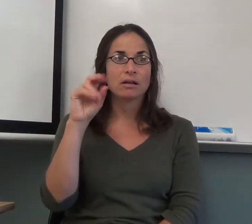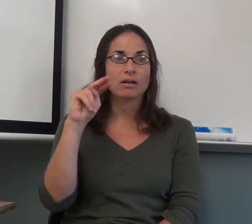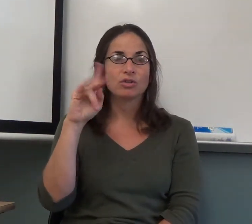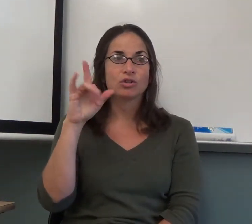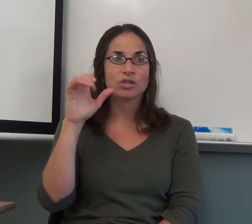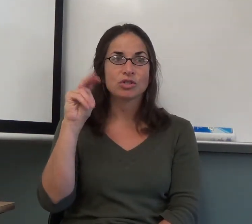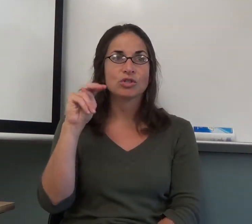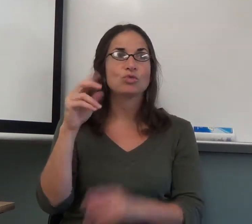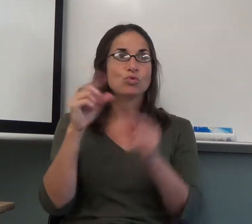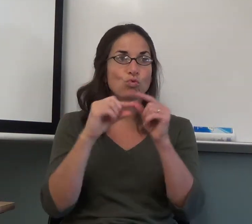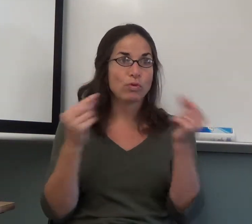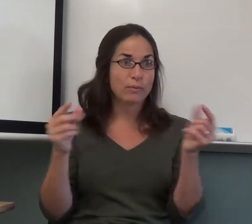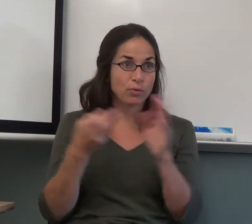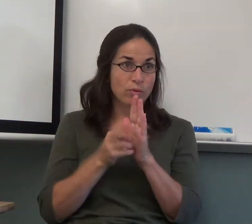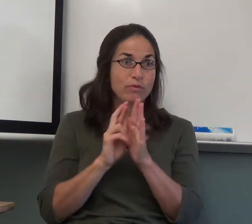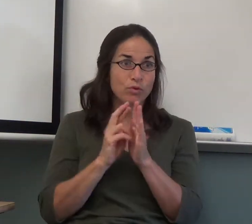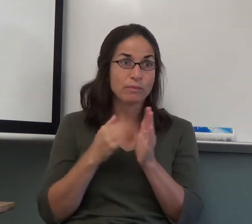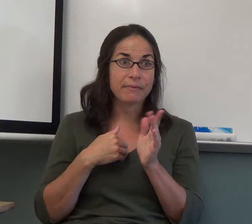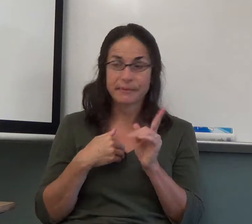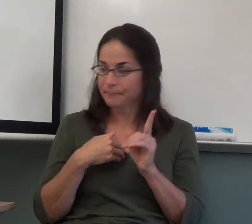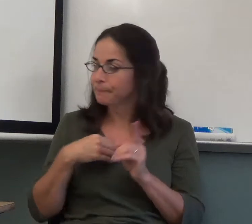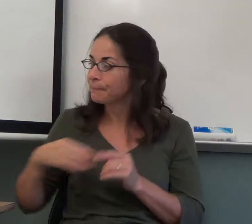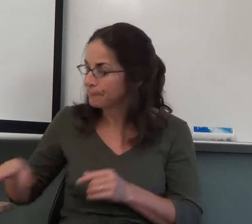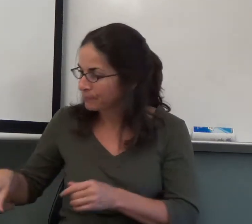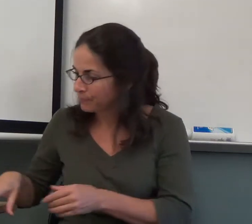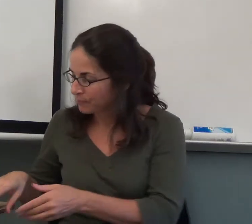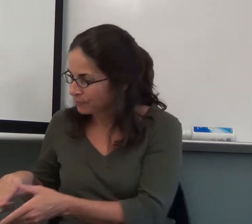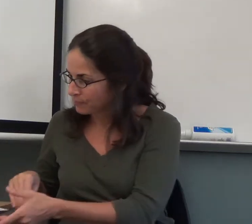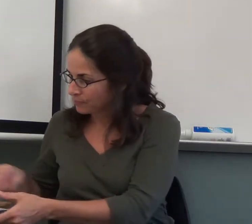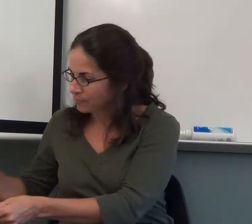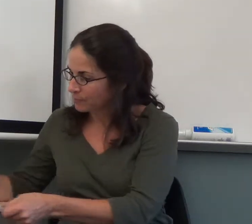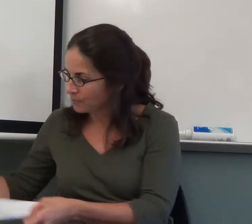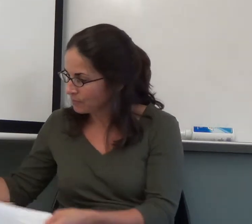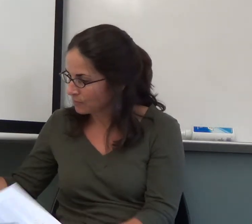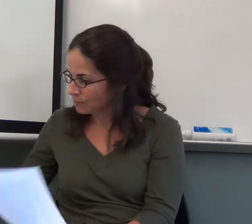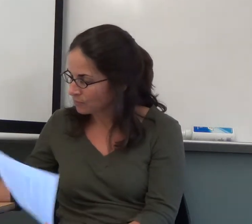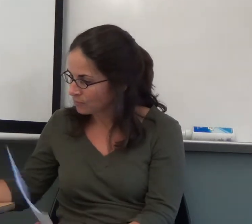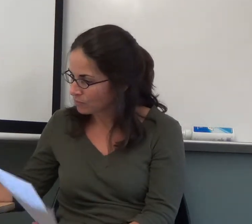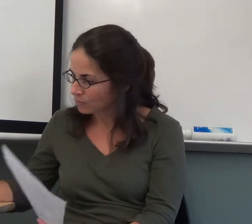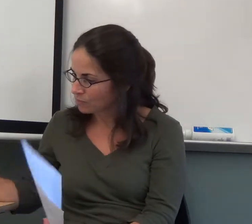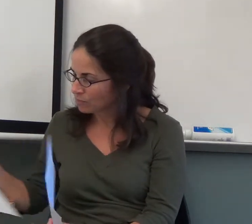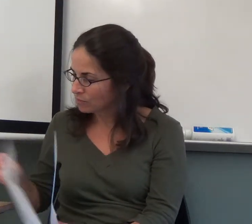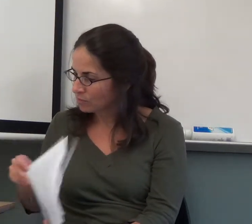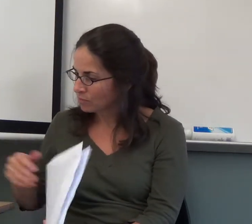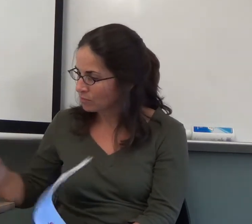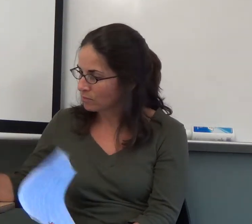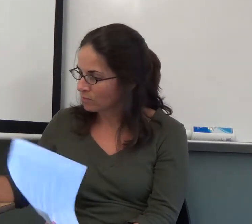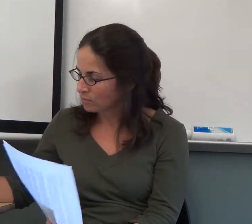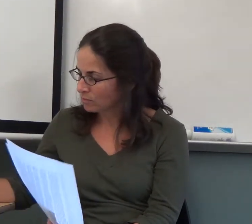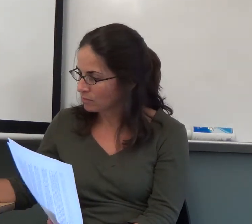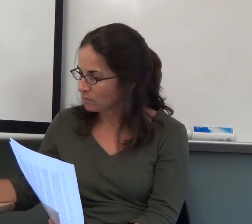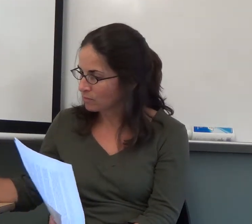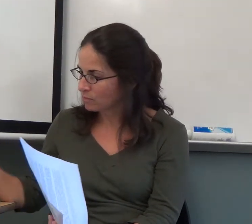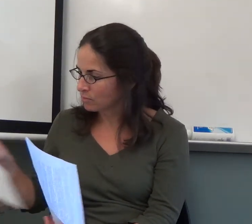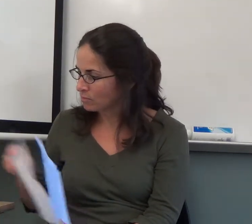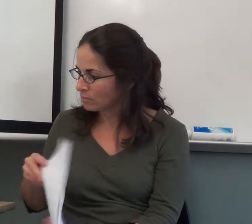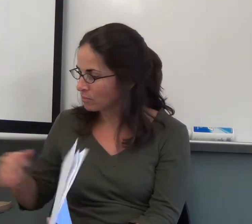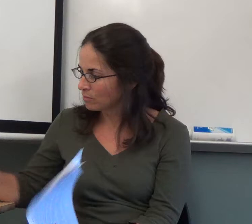grammar review. Grammar review. Okay, get this out. You should have one. It should be unfinished. On one side it should say coordinating conjunction